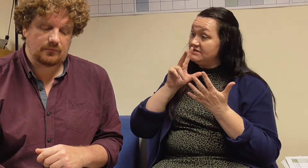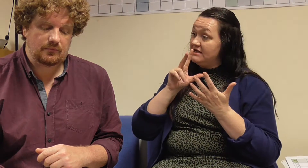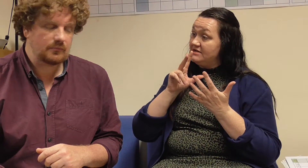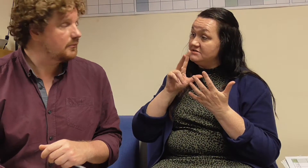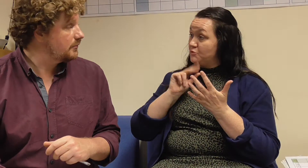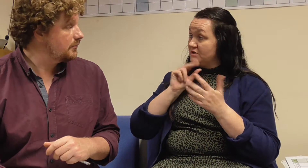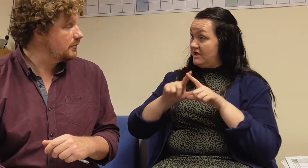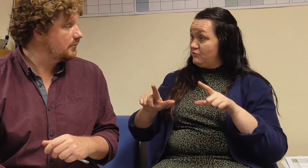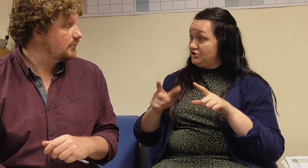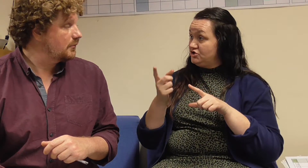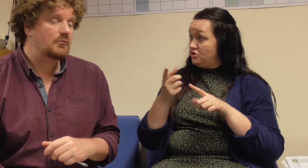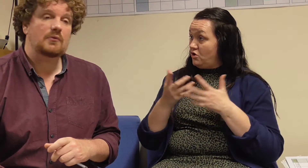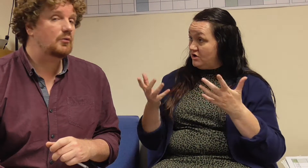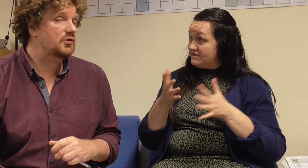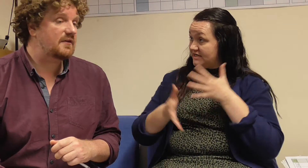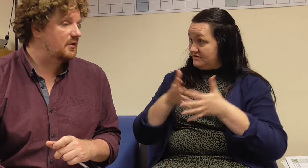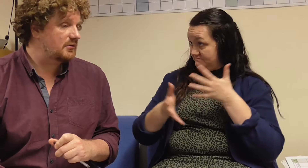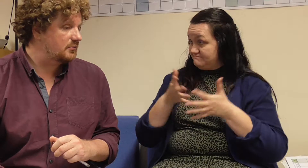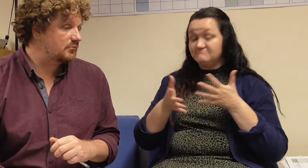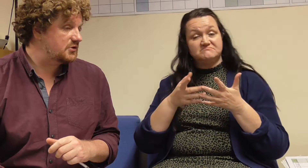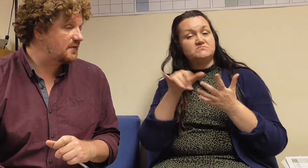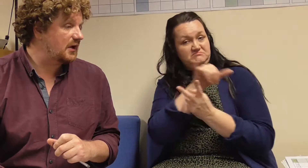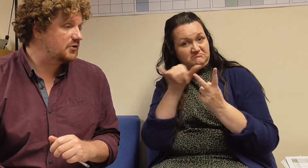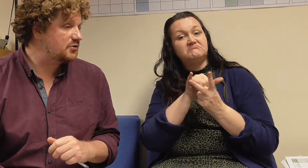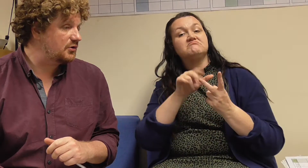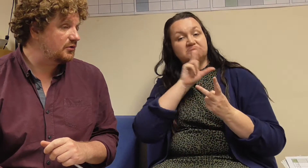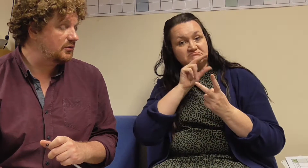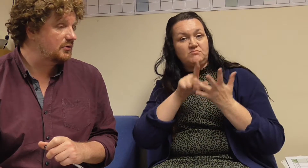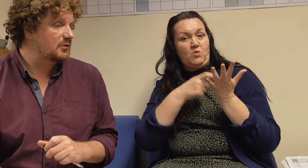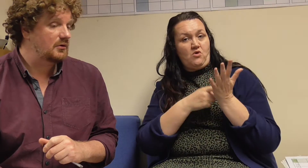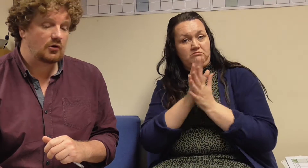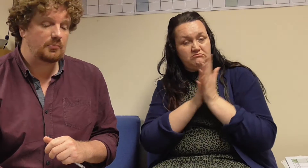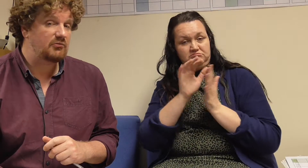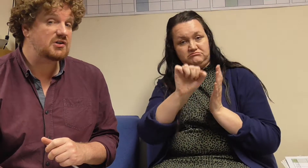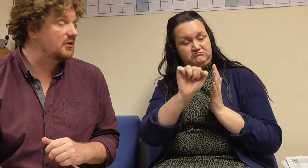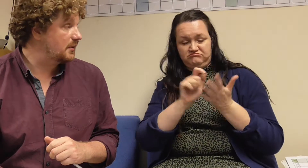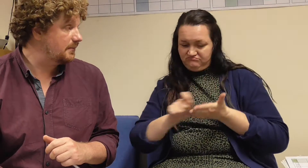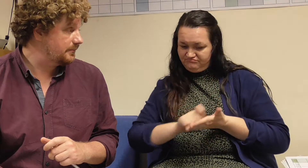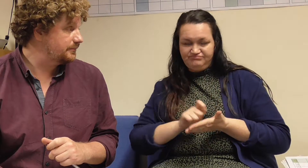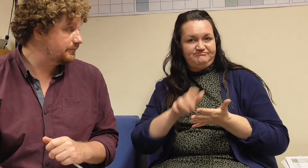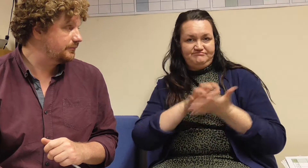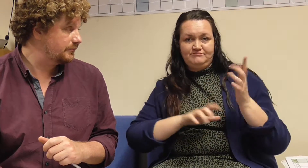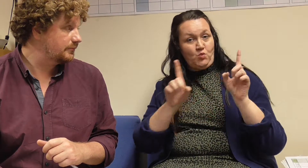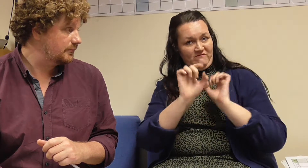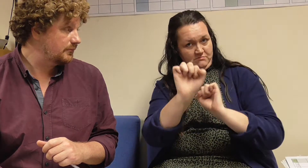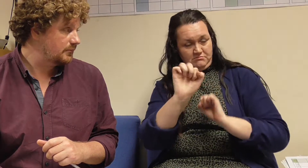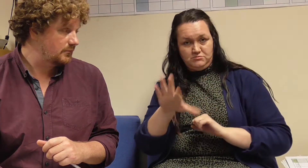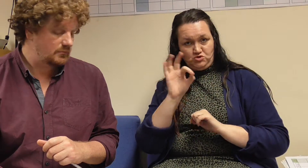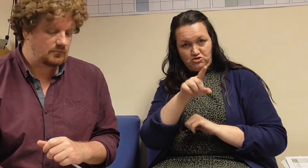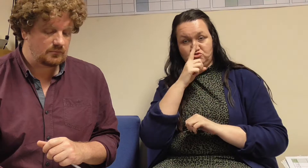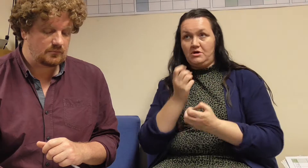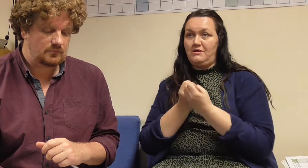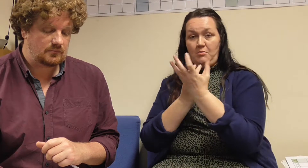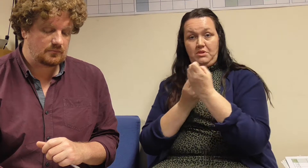Is that in spoken language or in sign? Whichever language you choose. Could be written as well.